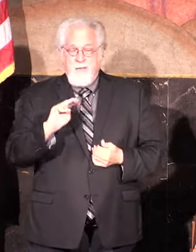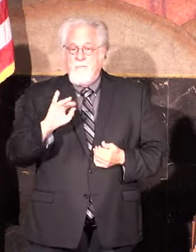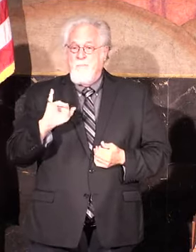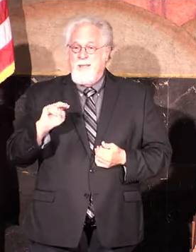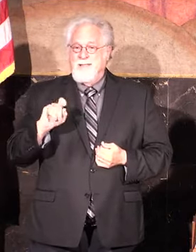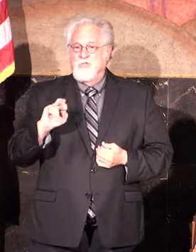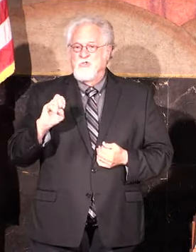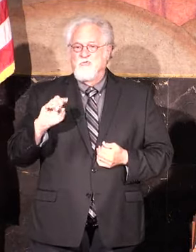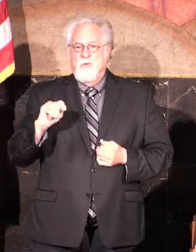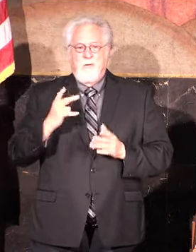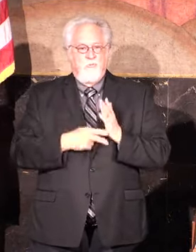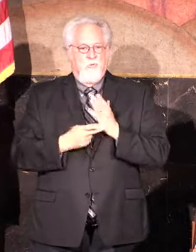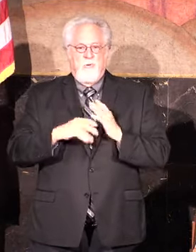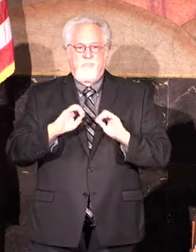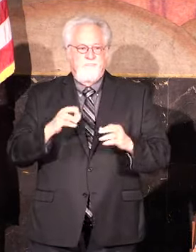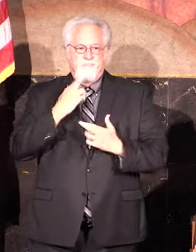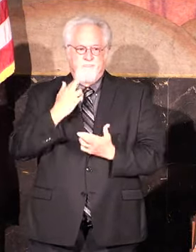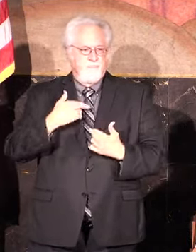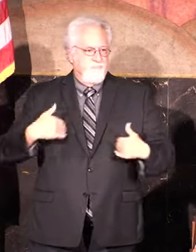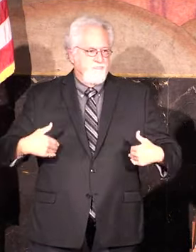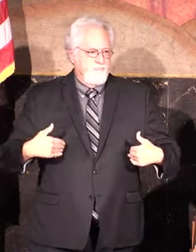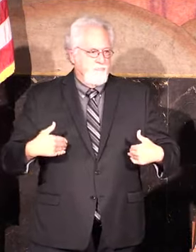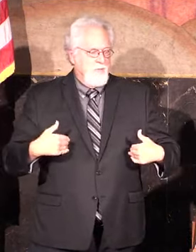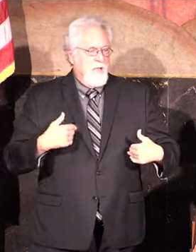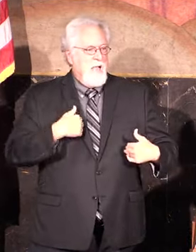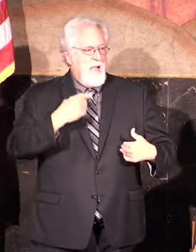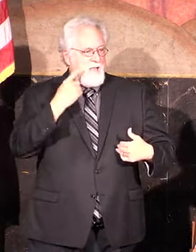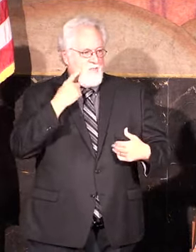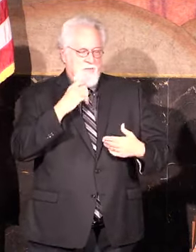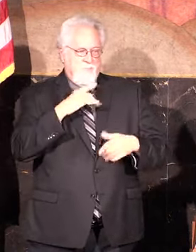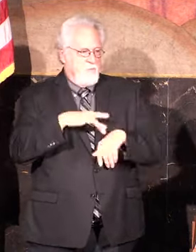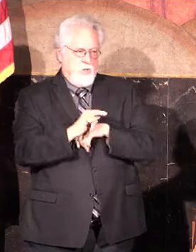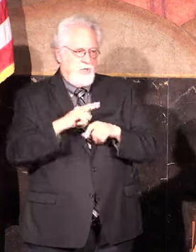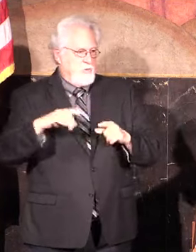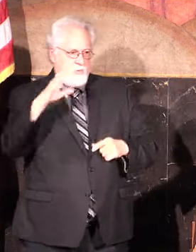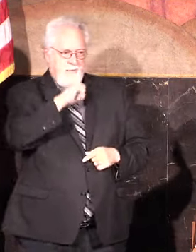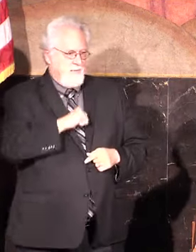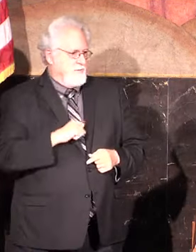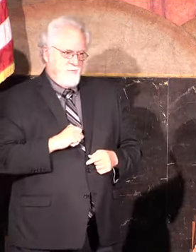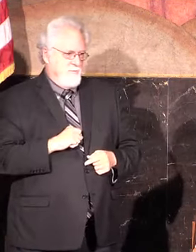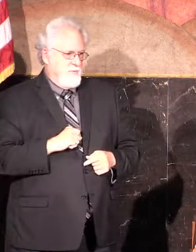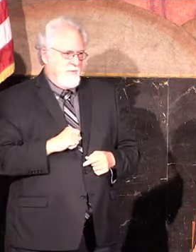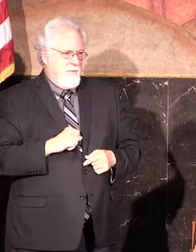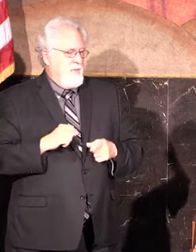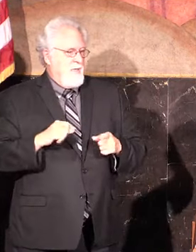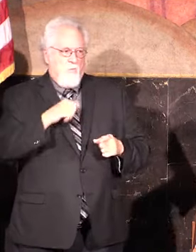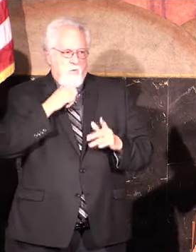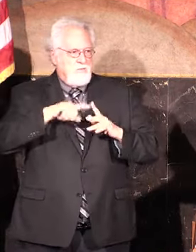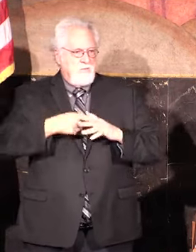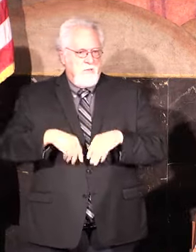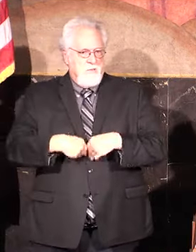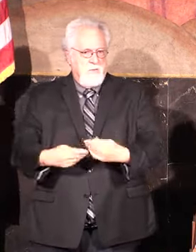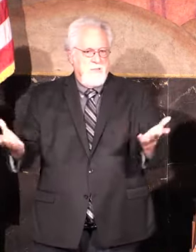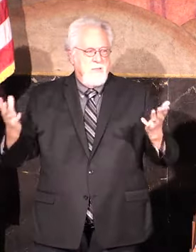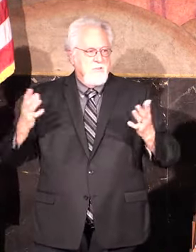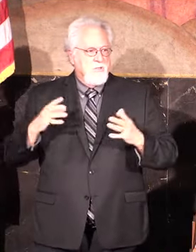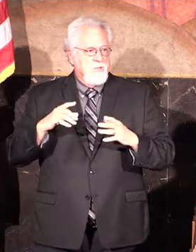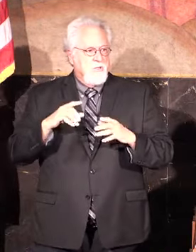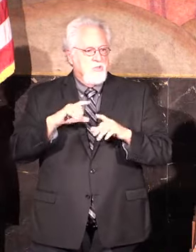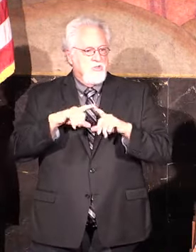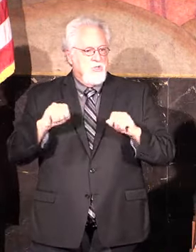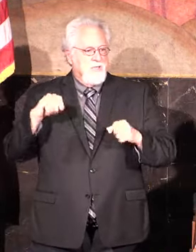haven't received a report yet. In fact, I think it would be premature to guess, because I don't think they're going to start issuing checks there until August the